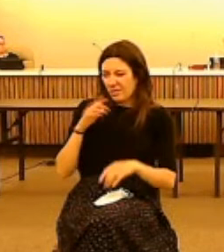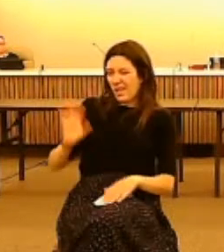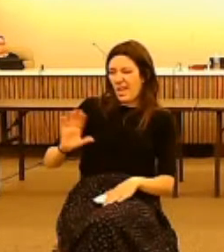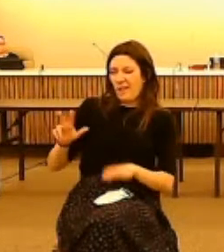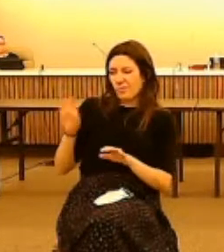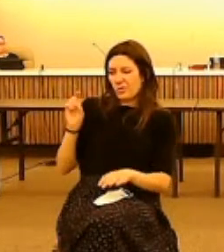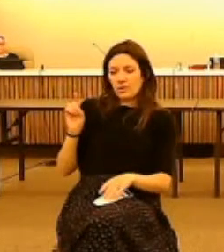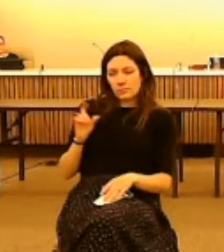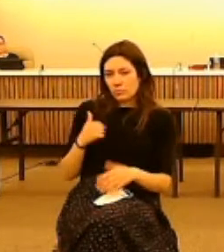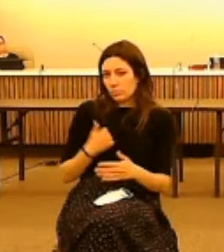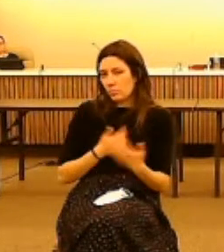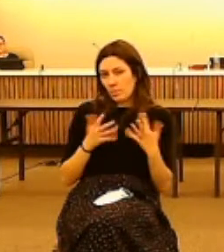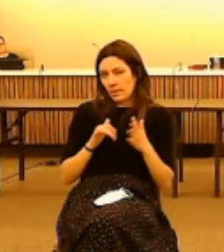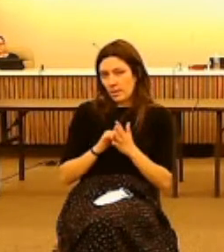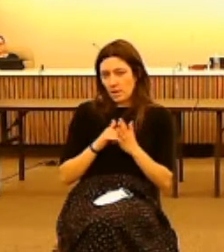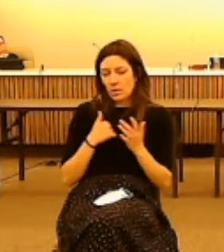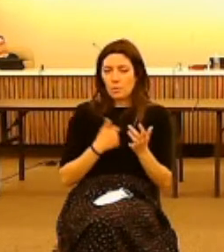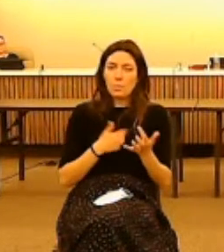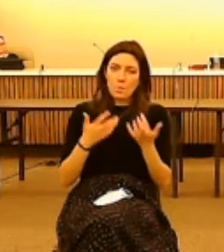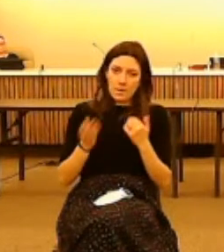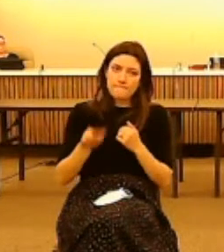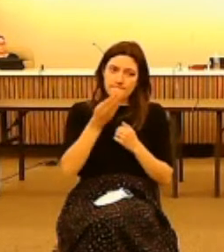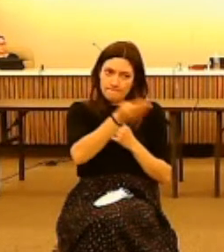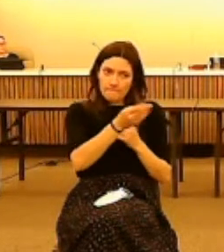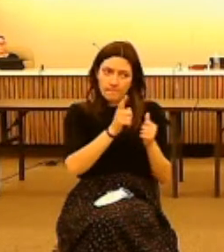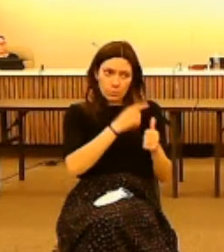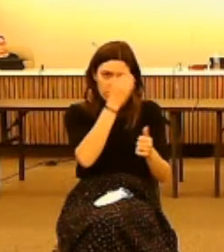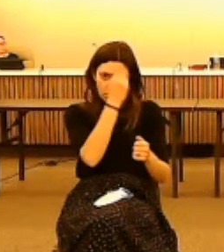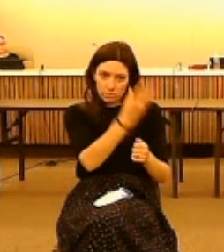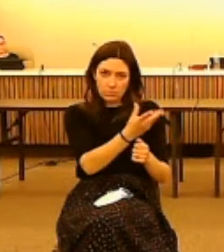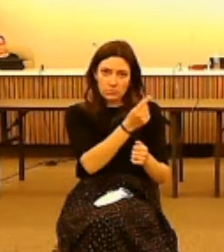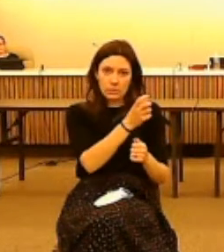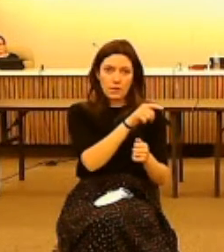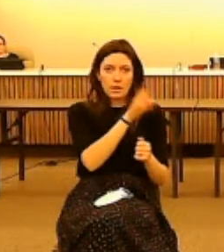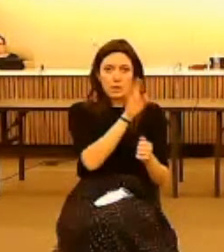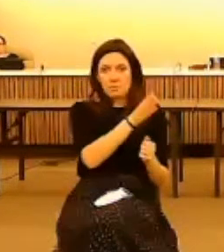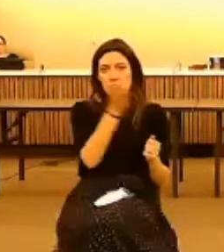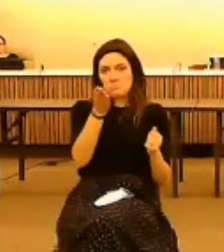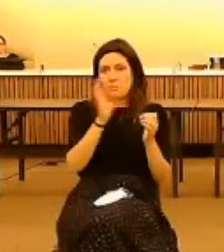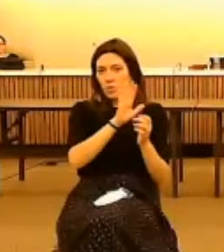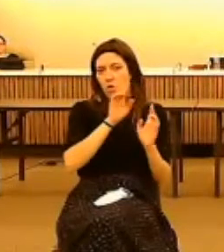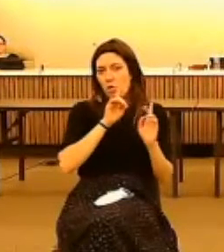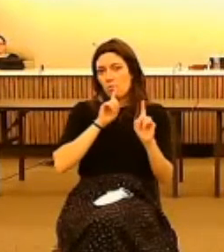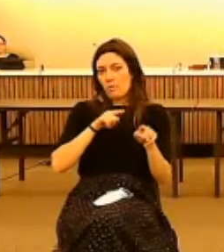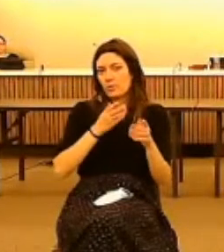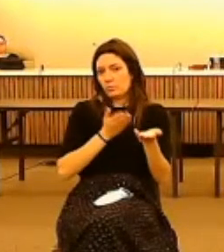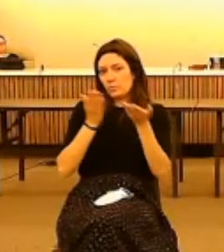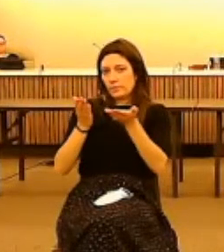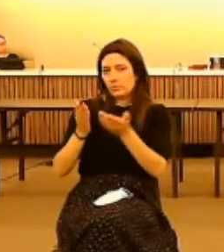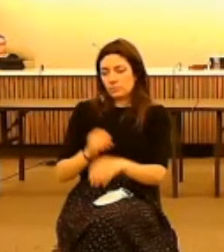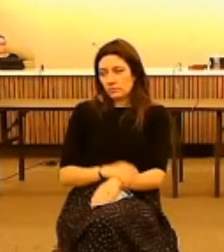know, we're just putting all that stuff right up front. So. Okay. Any other questions on that?